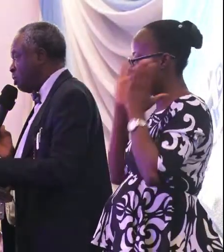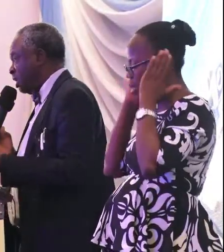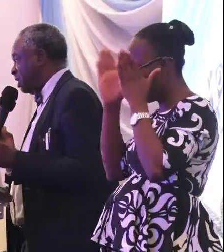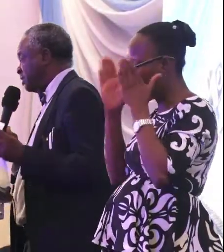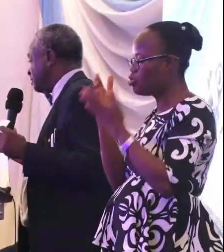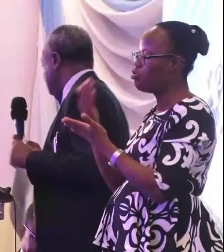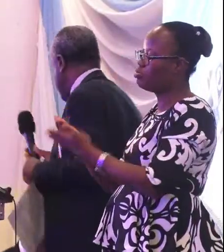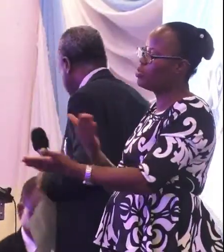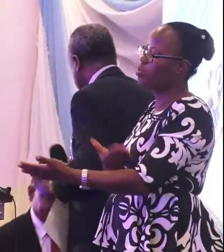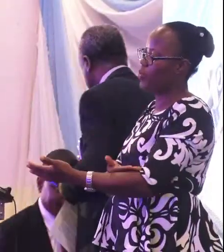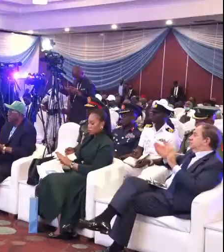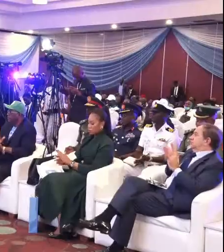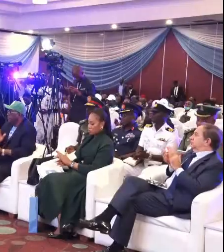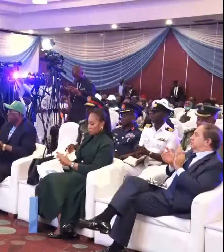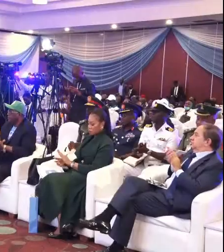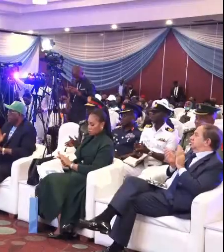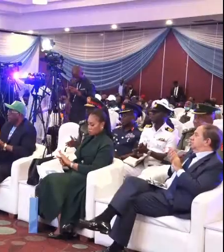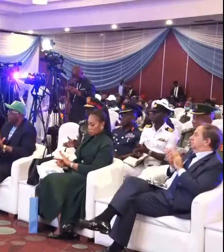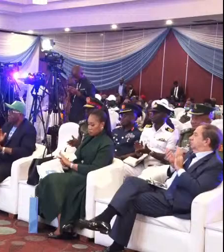Good morning.